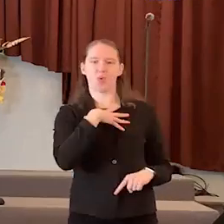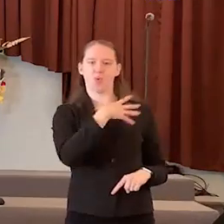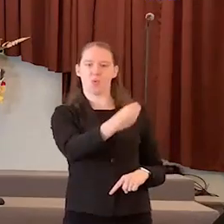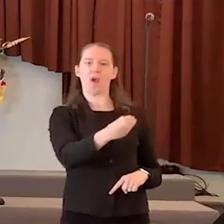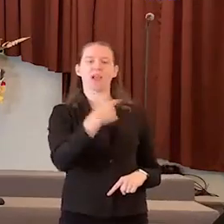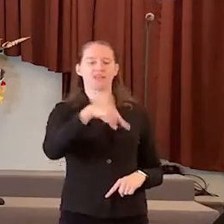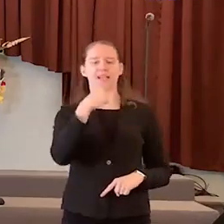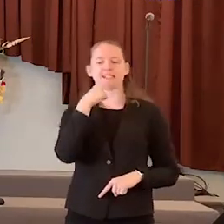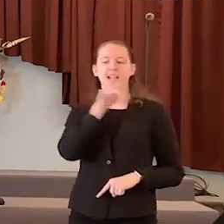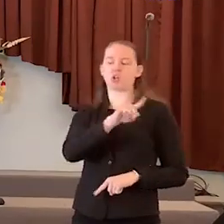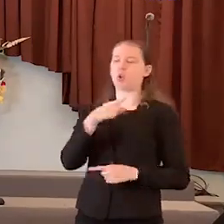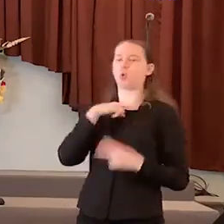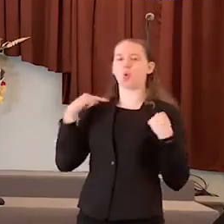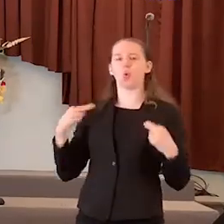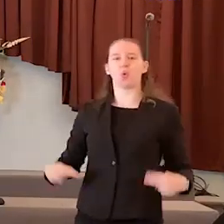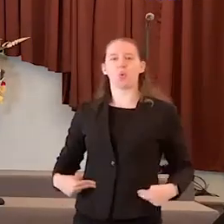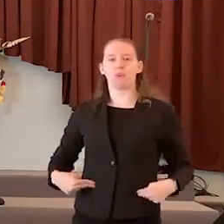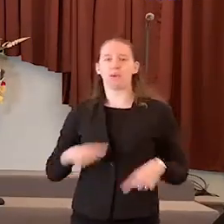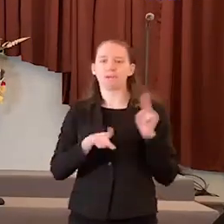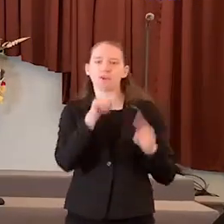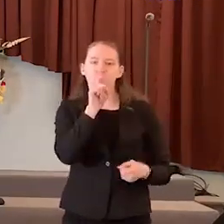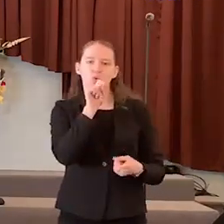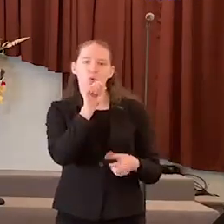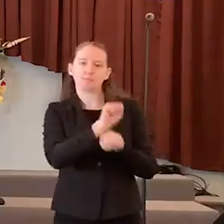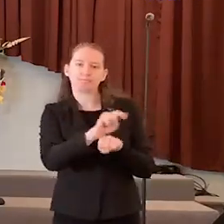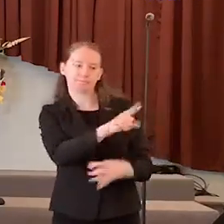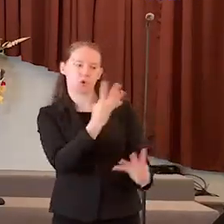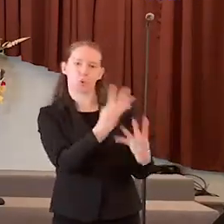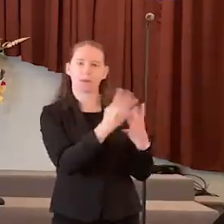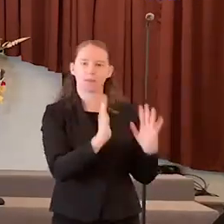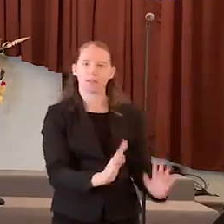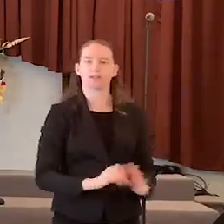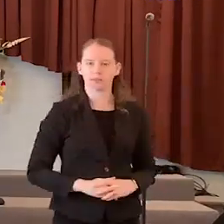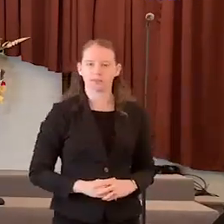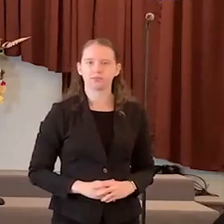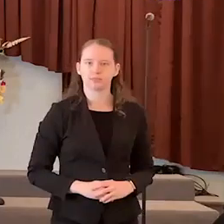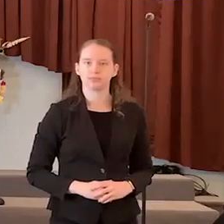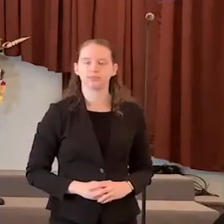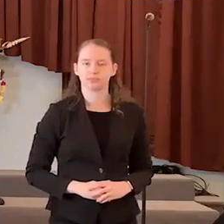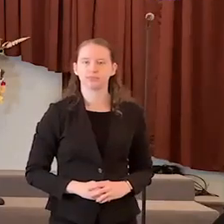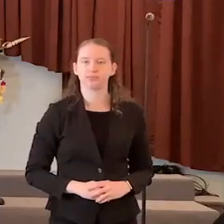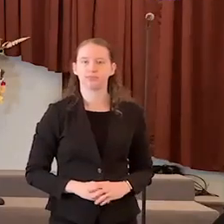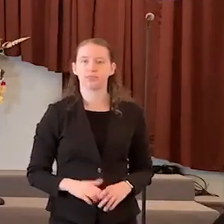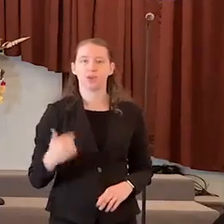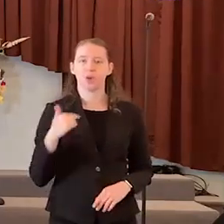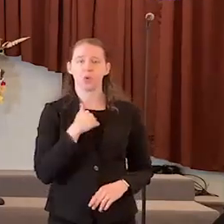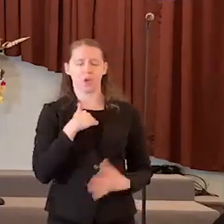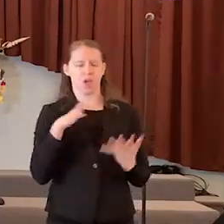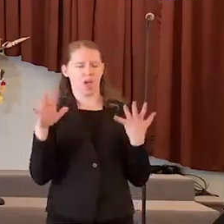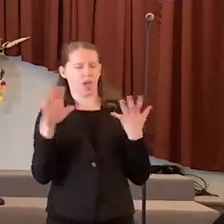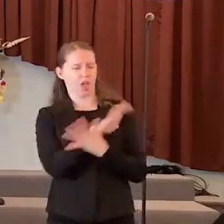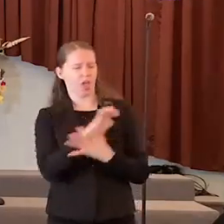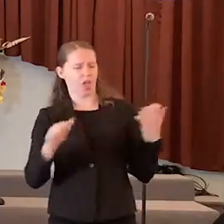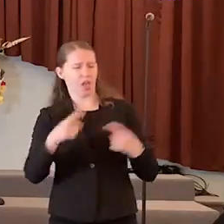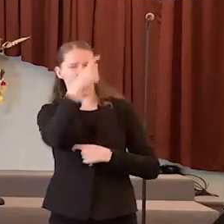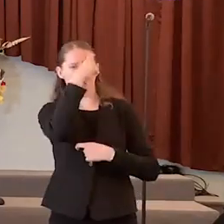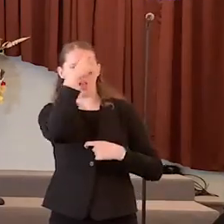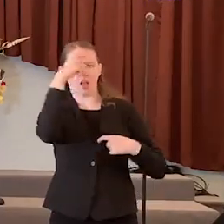criminals that they are. Therefore, we've been stripped, wounded, and left half